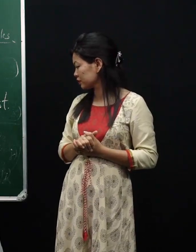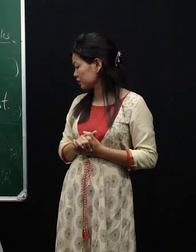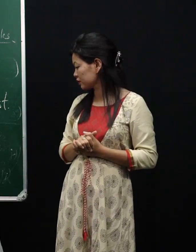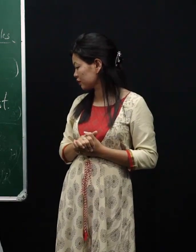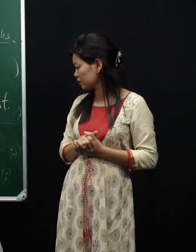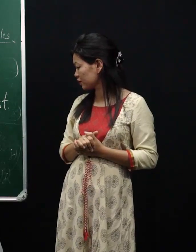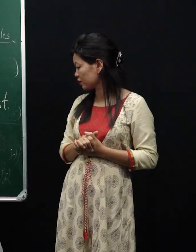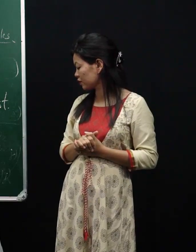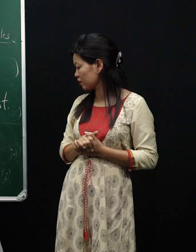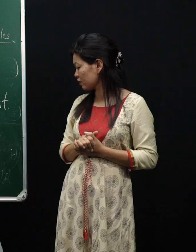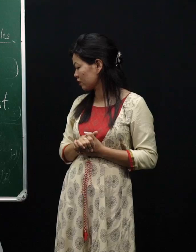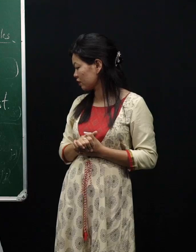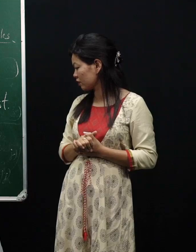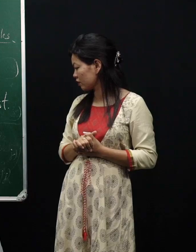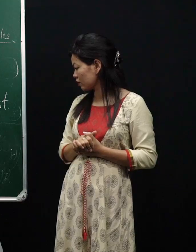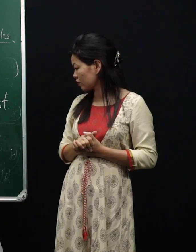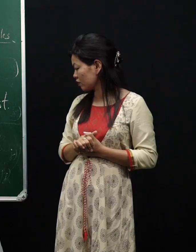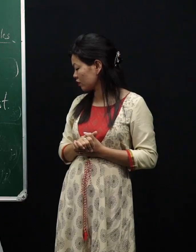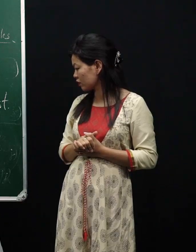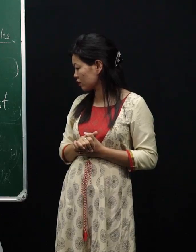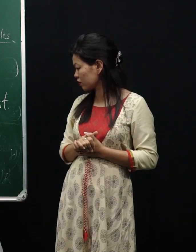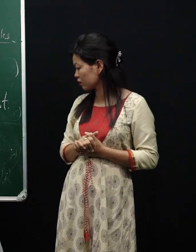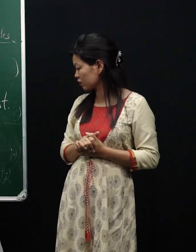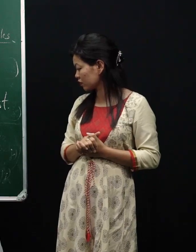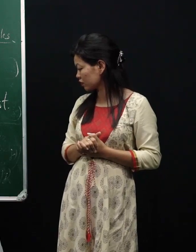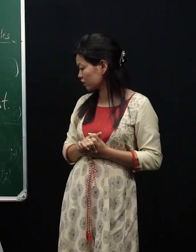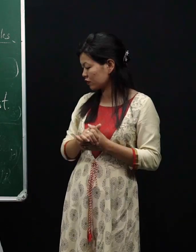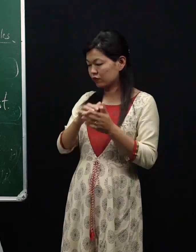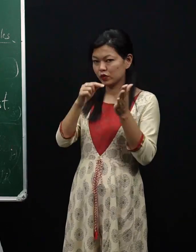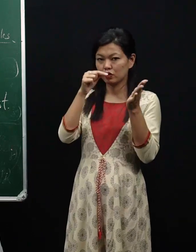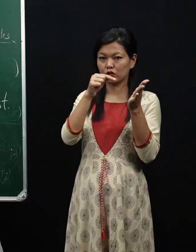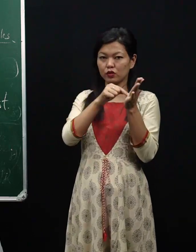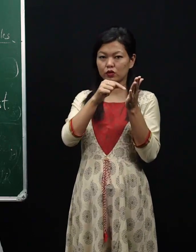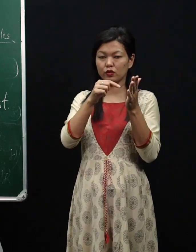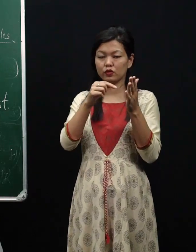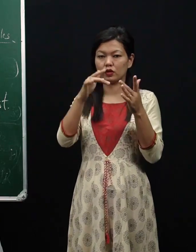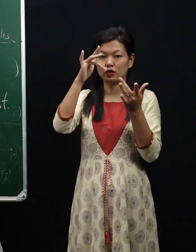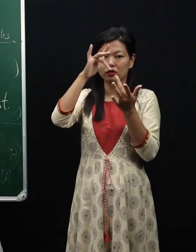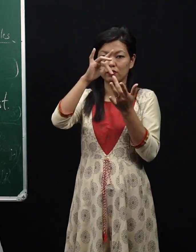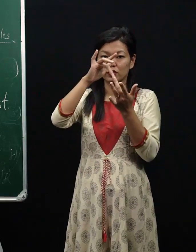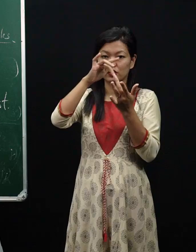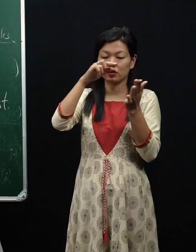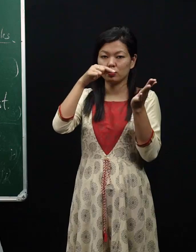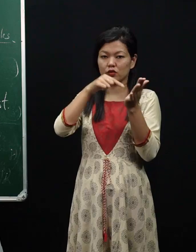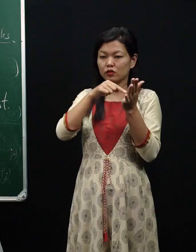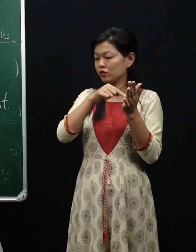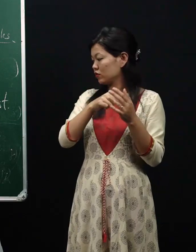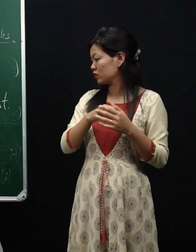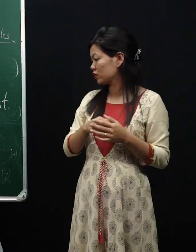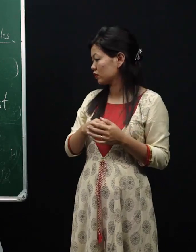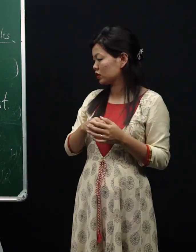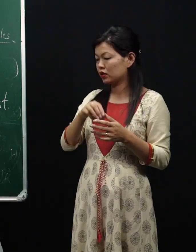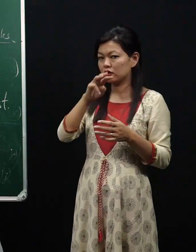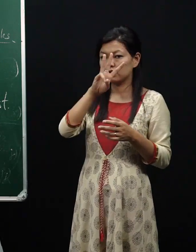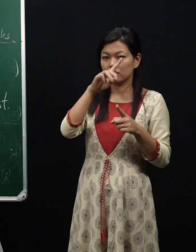have 16. Clear? Now, I'm just putting a dot here. This is an example. Clear? Now, 3 into 2,